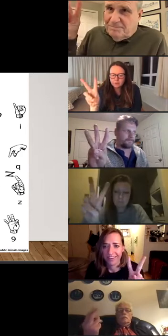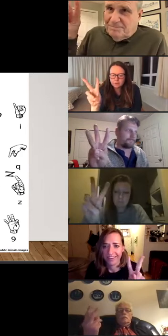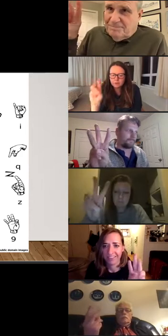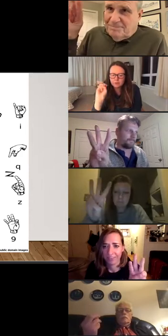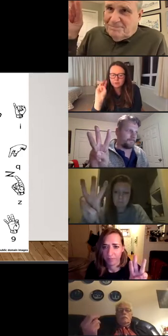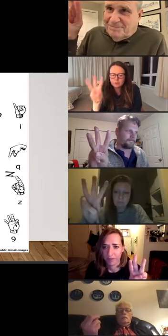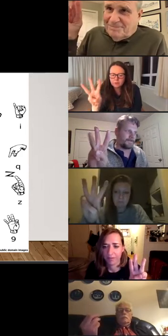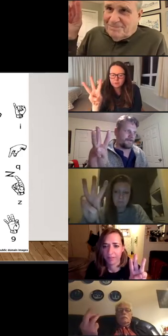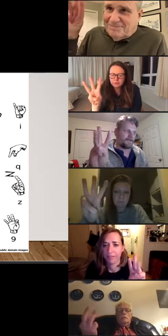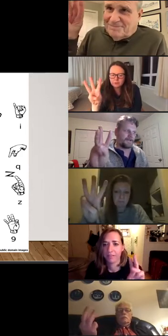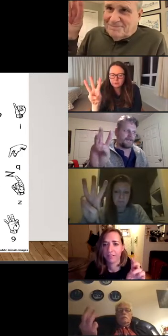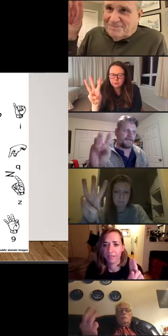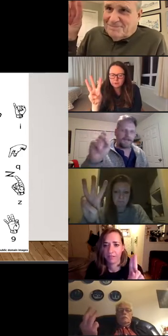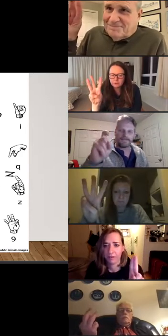W.